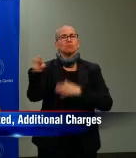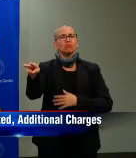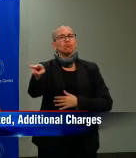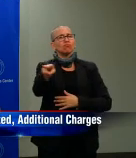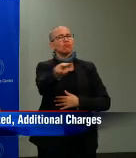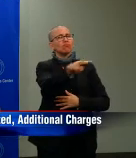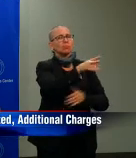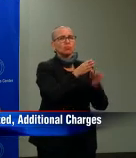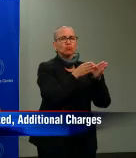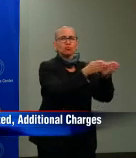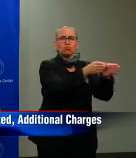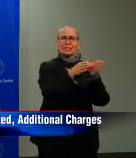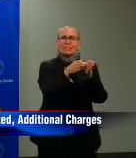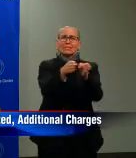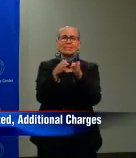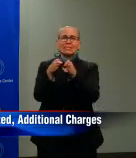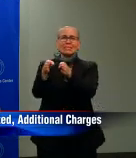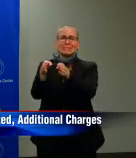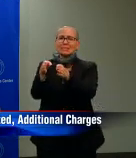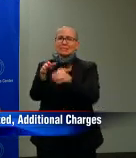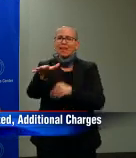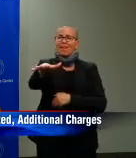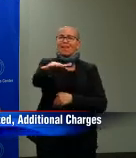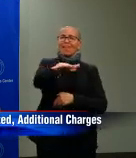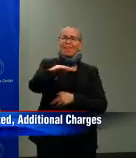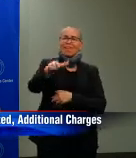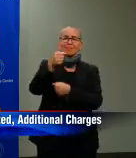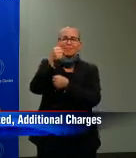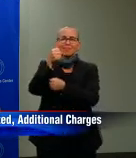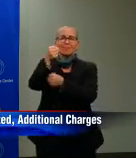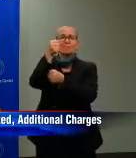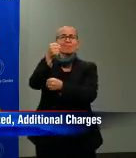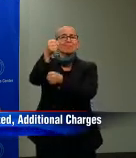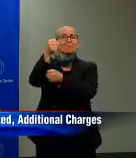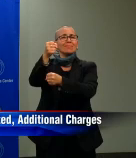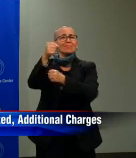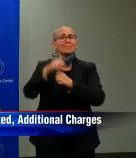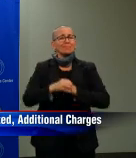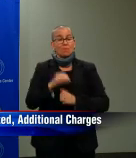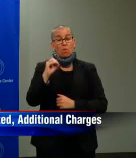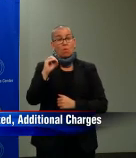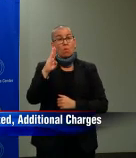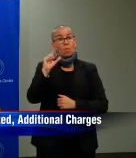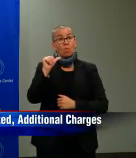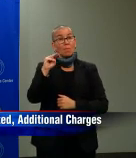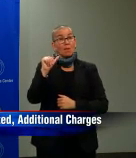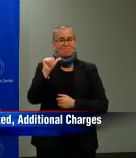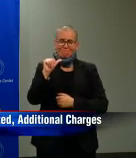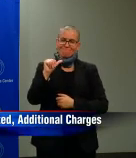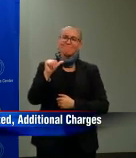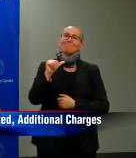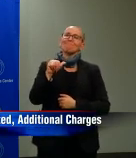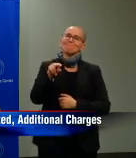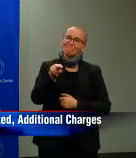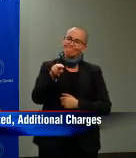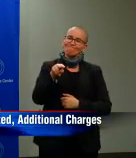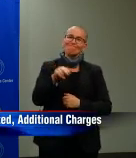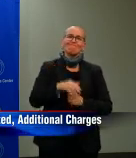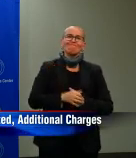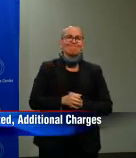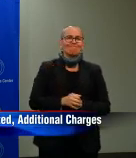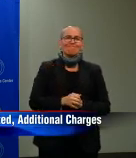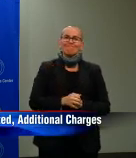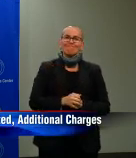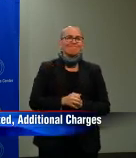is labeled either protesters or demonstrators, I think he's right about this. That's the improper designation. That is called